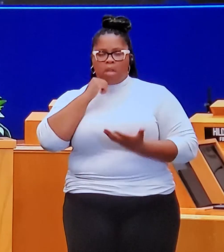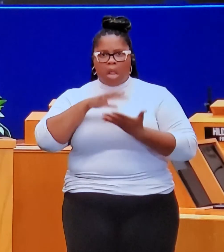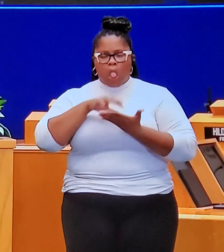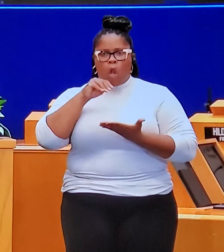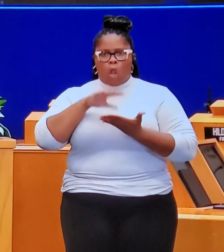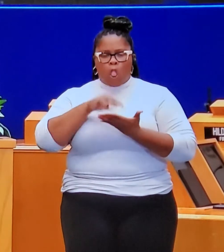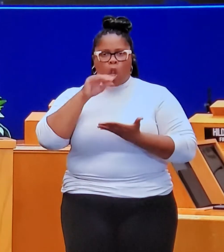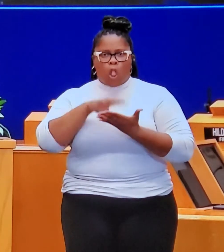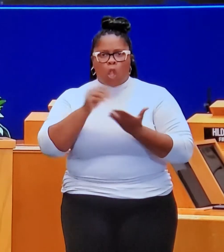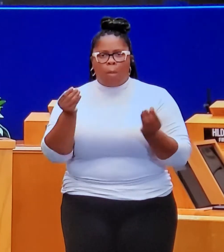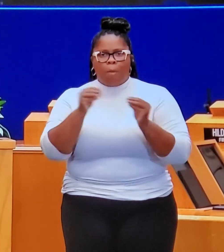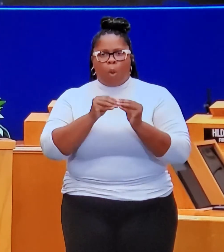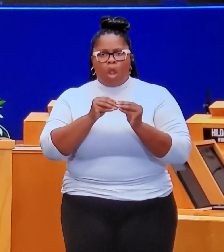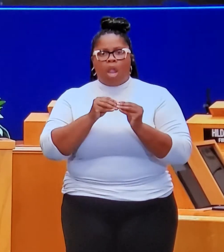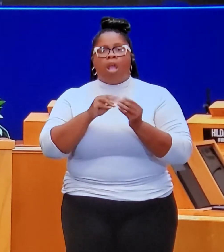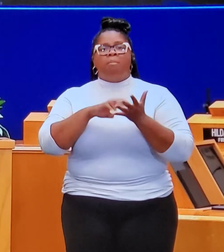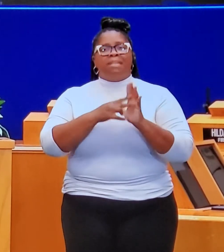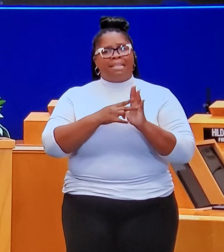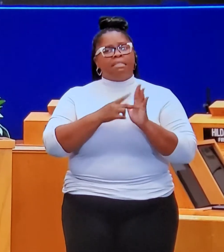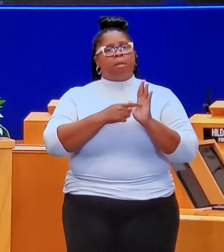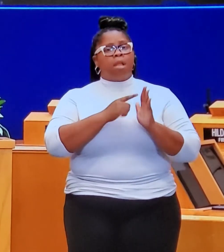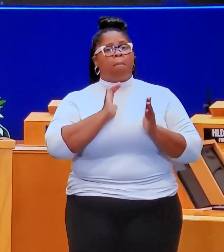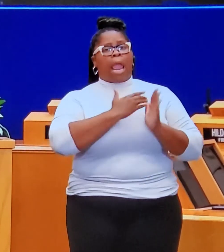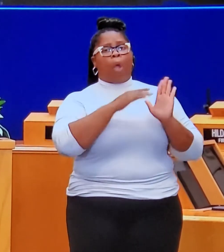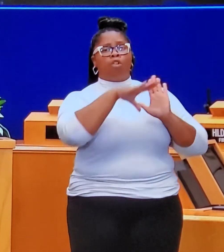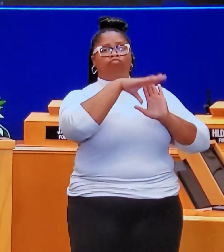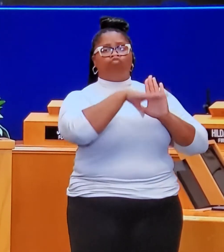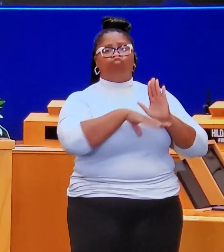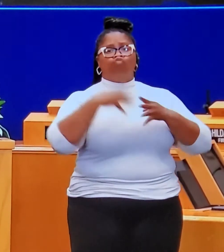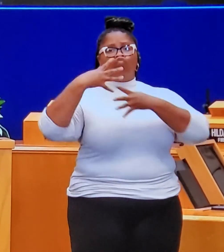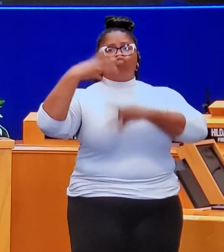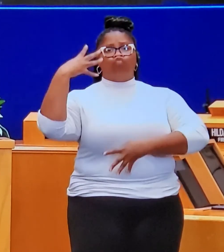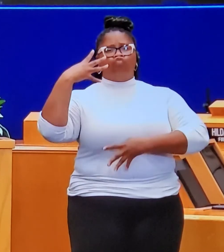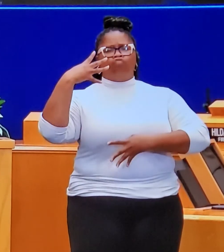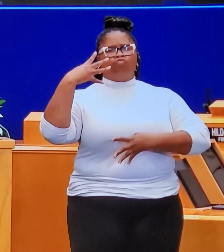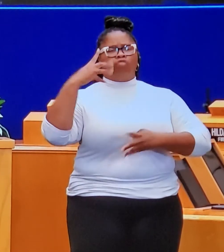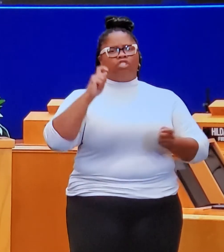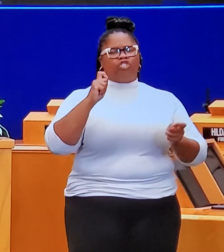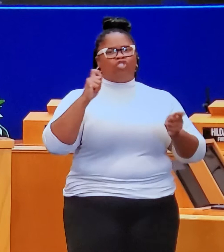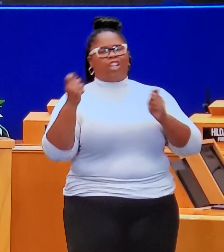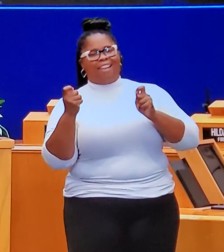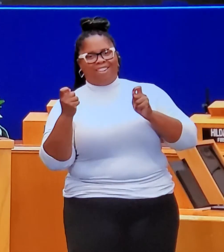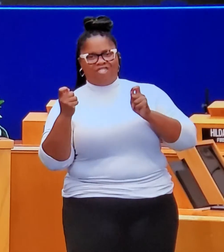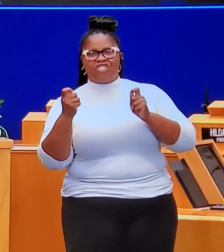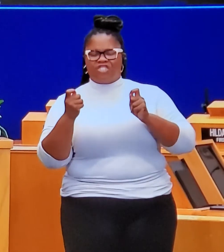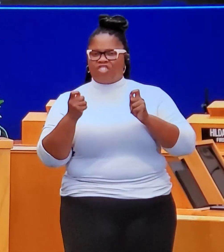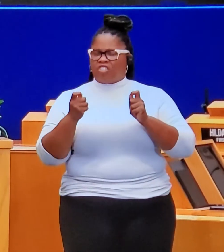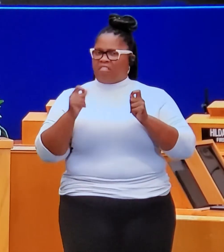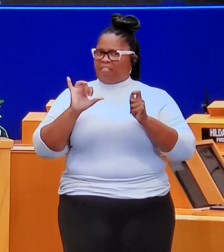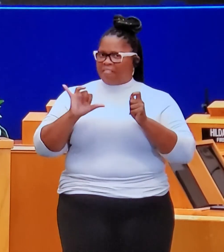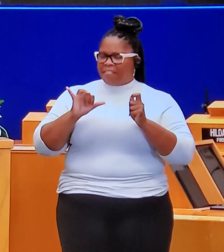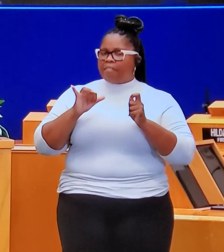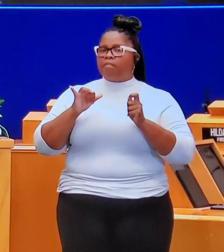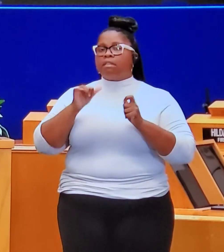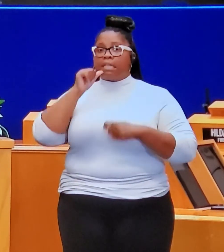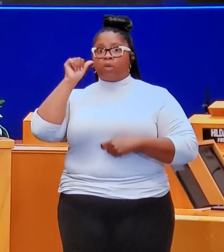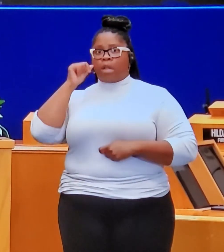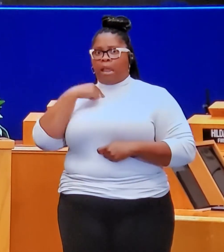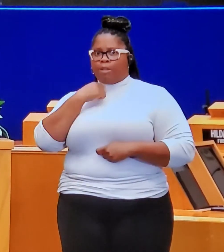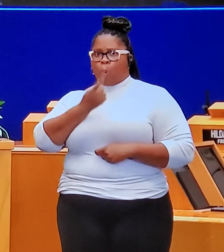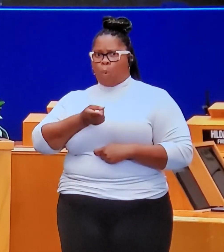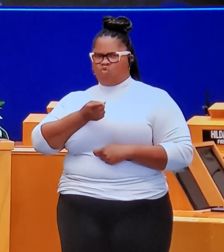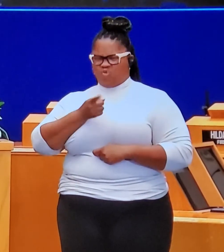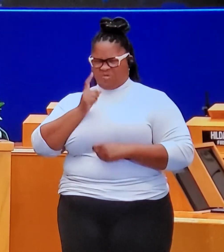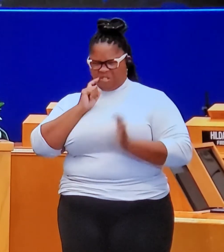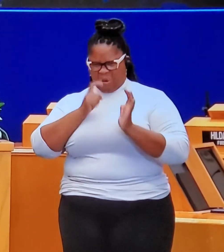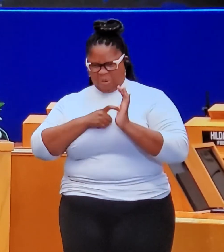to pivot on some of our guidance. And there's increasing evidence, as I noted yesterday, that there are people who are